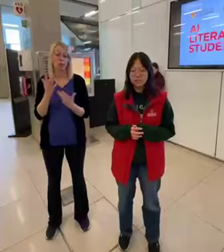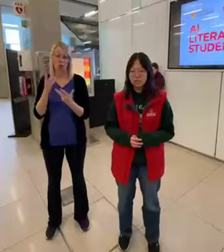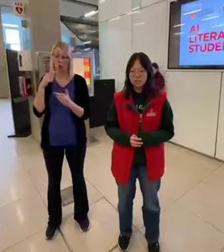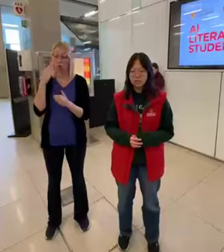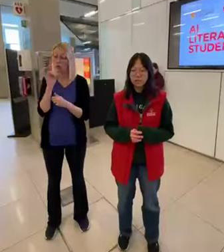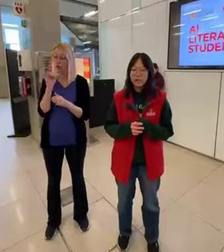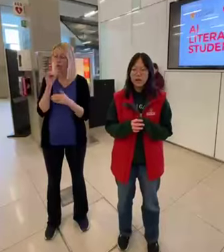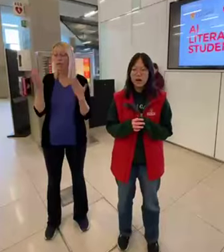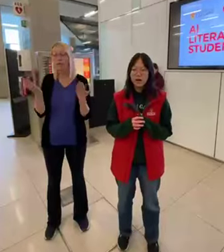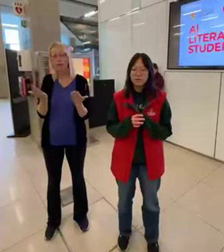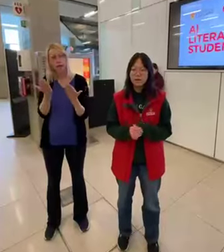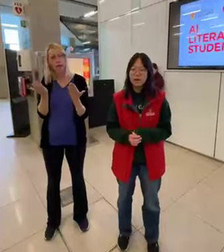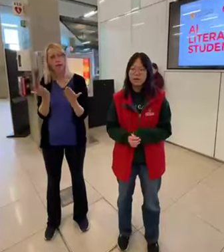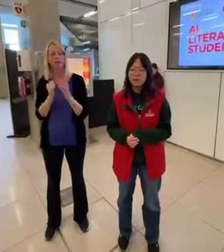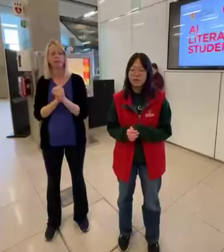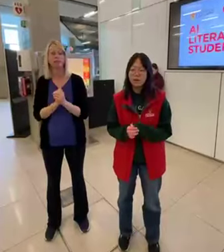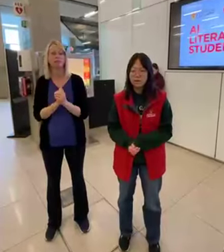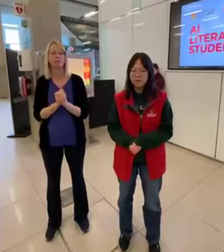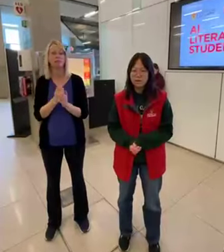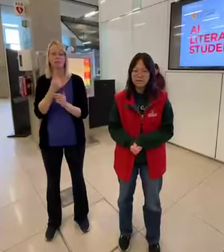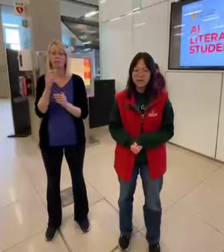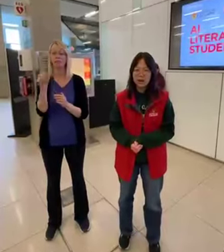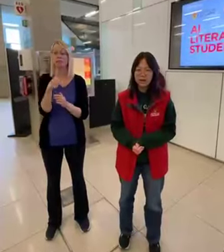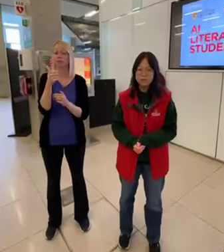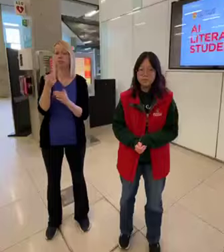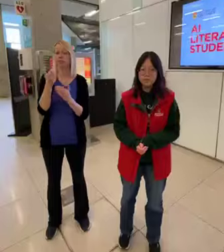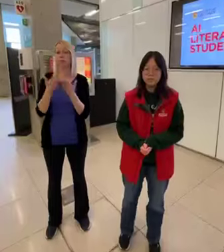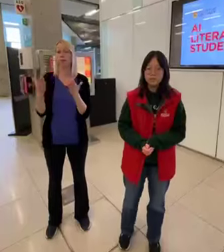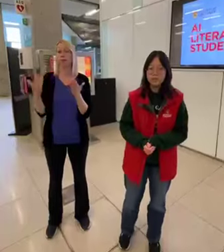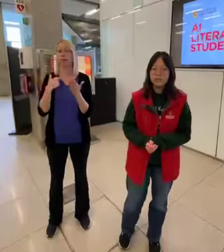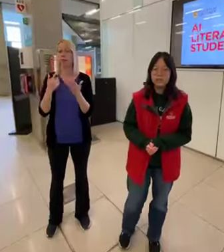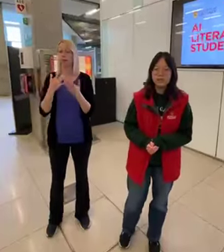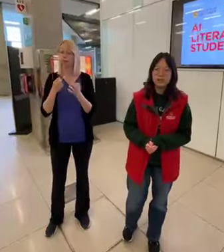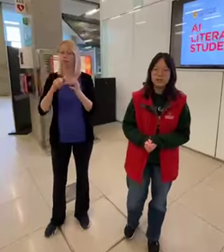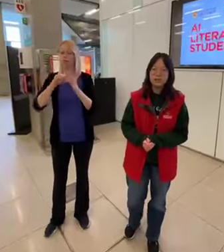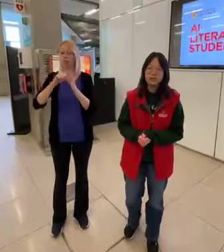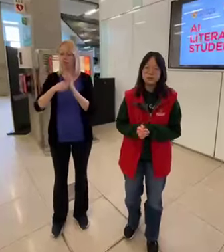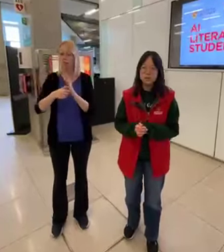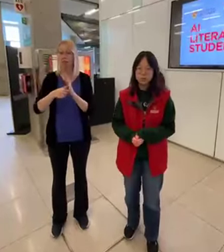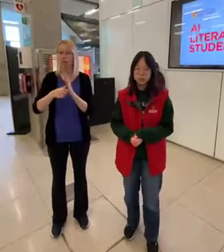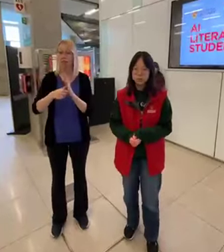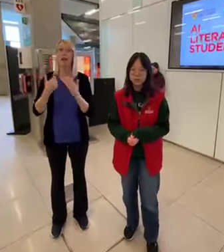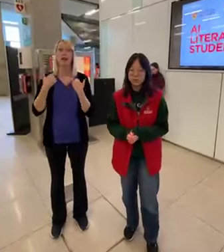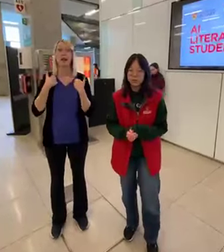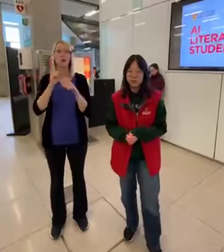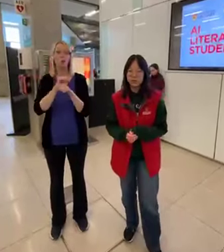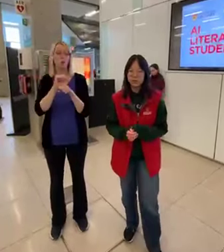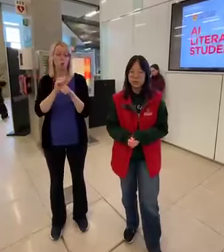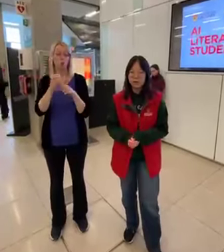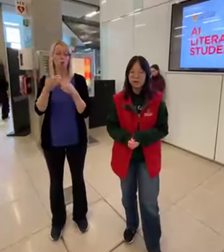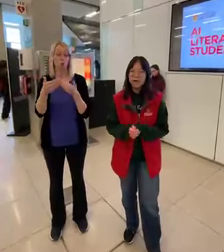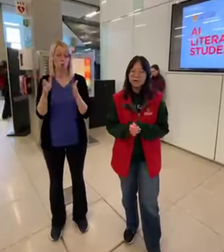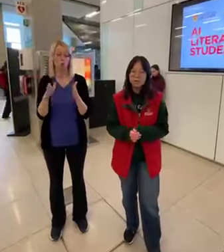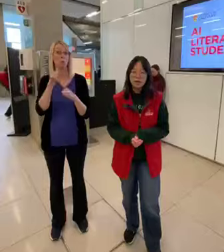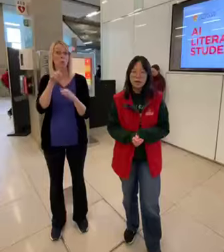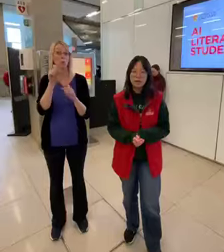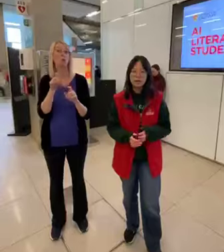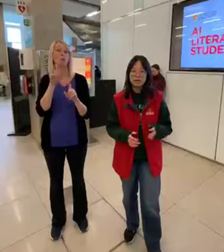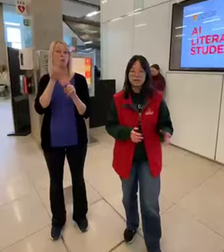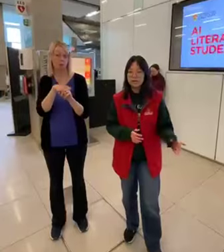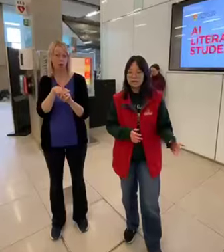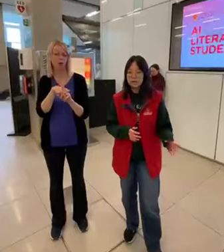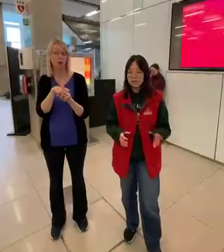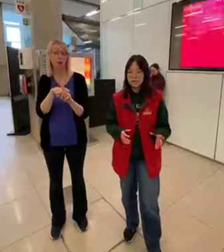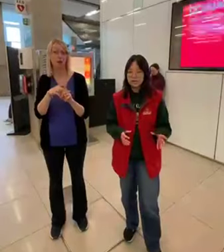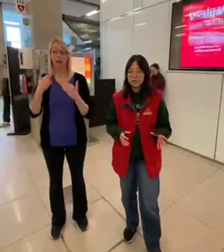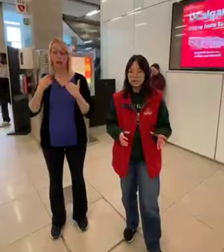TFDL is structured. One of the other things I always really like to highlight about TFDL is the fact that it has workrooms that you're able to book out. So while it has a